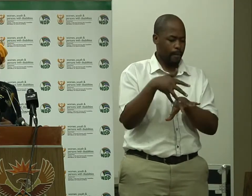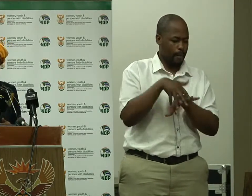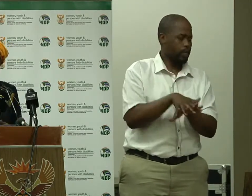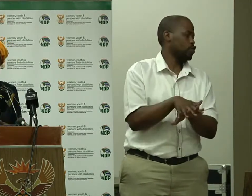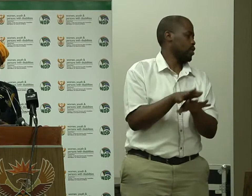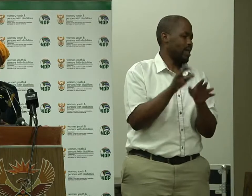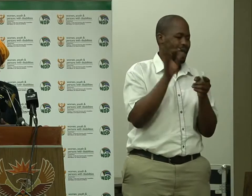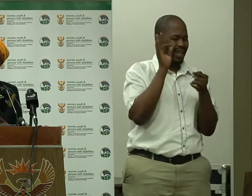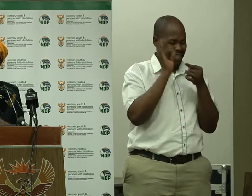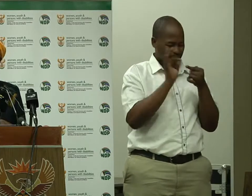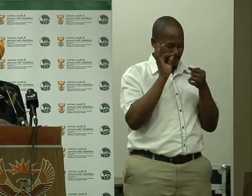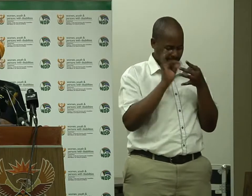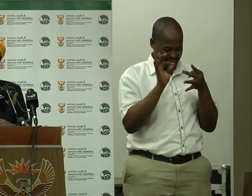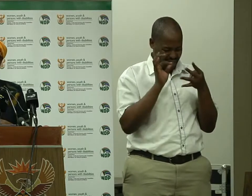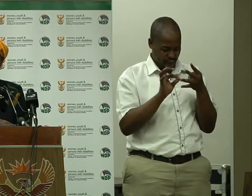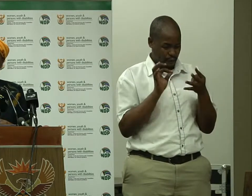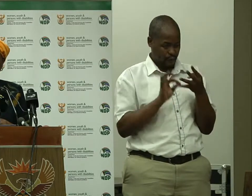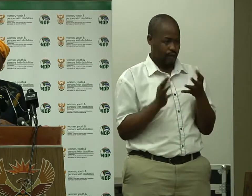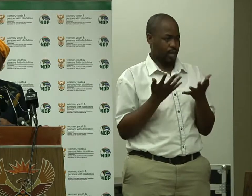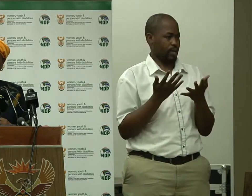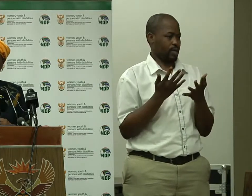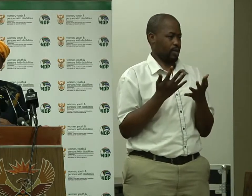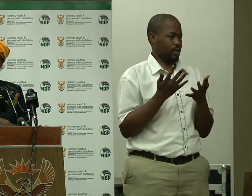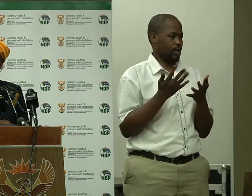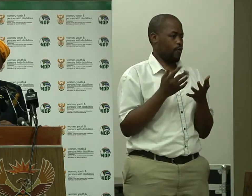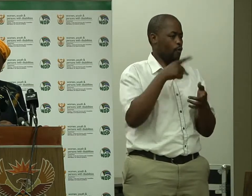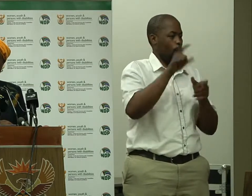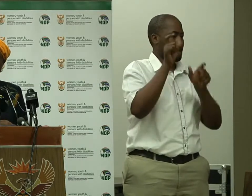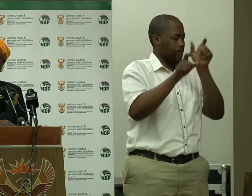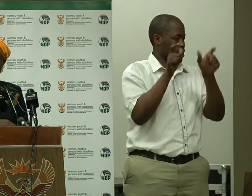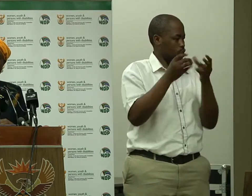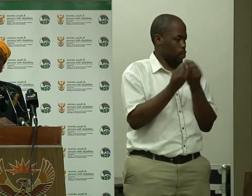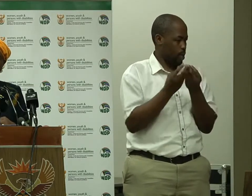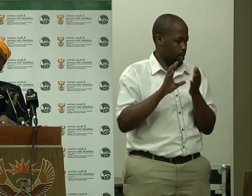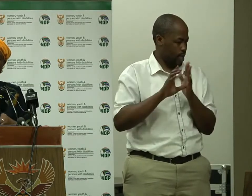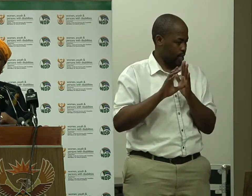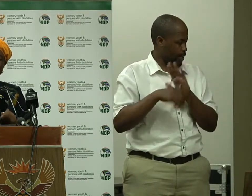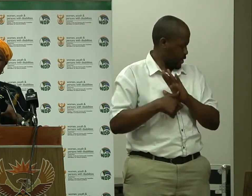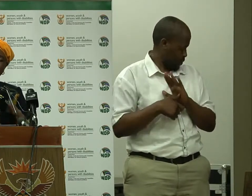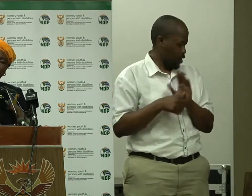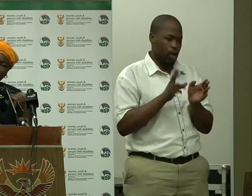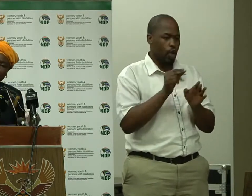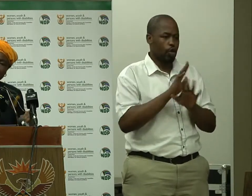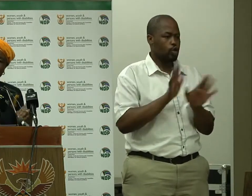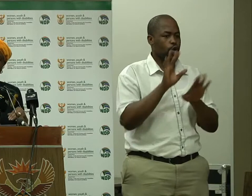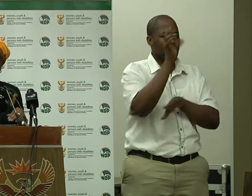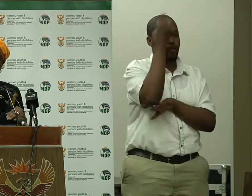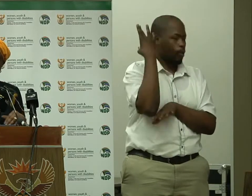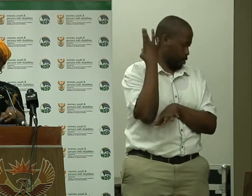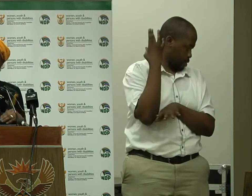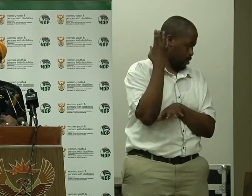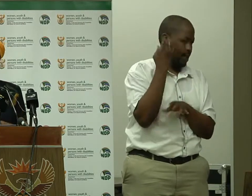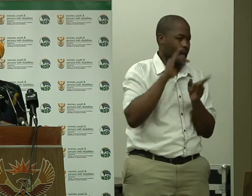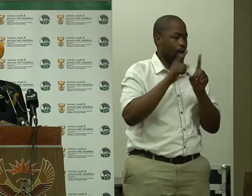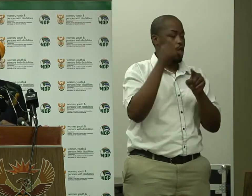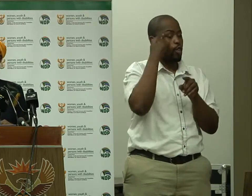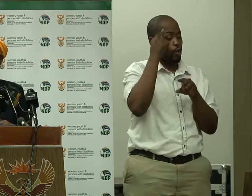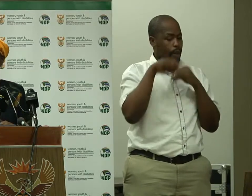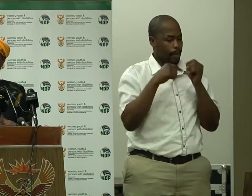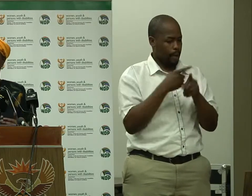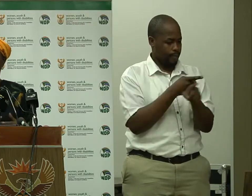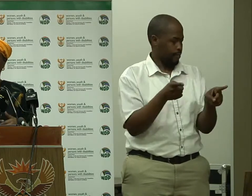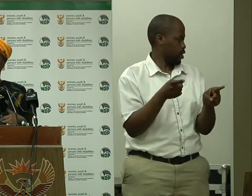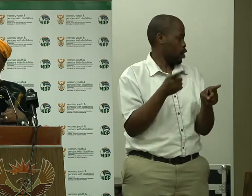the specific vulnerability of persons with disability is not forgotten and thought about